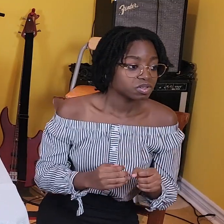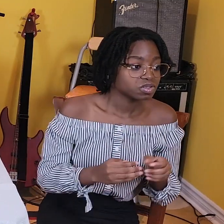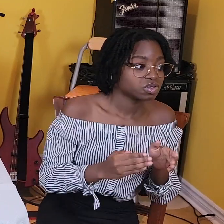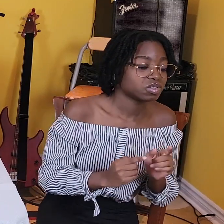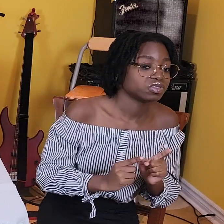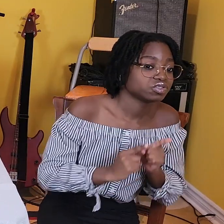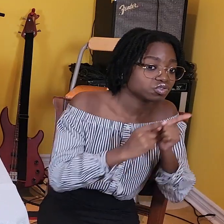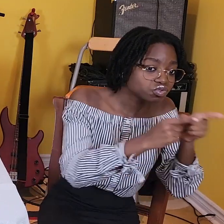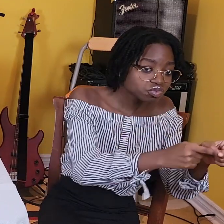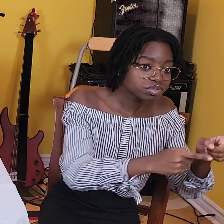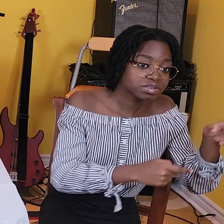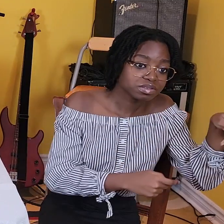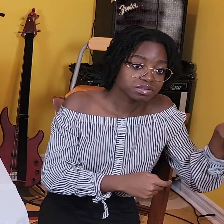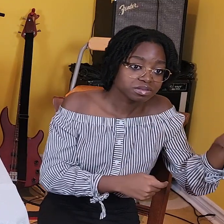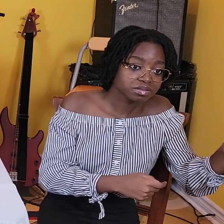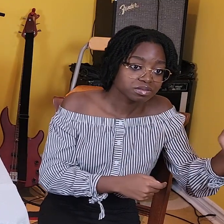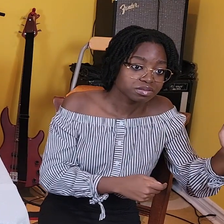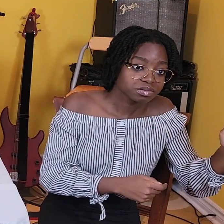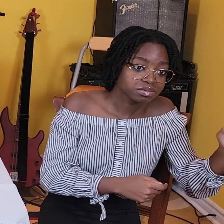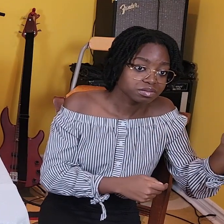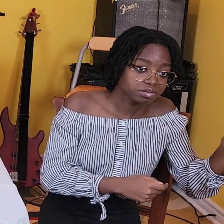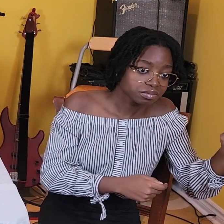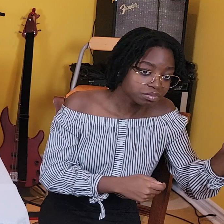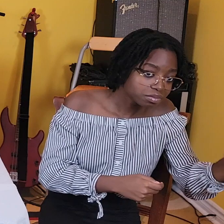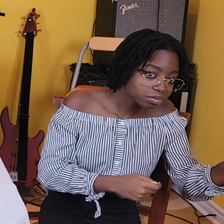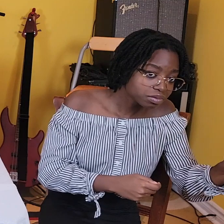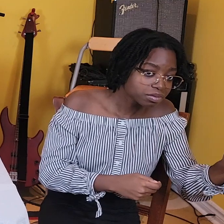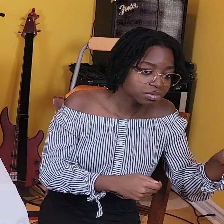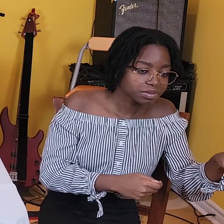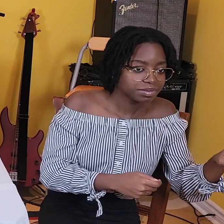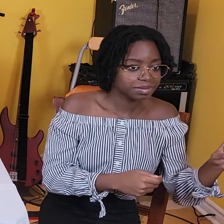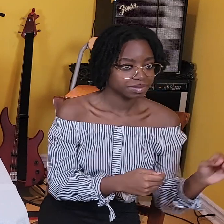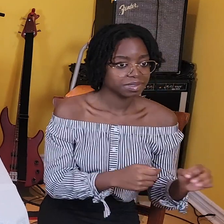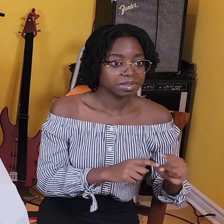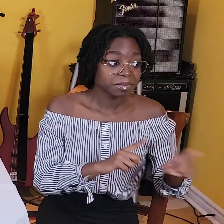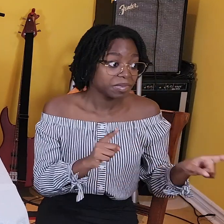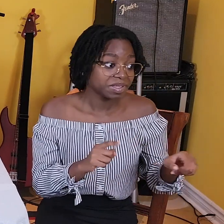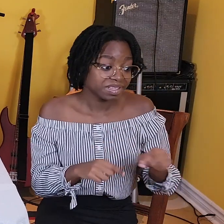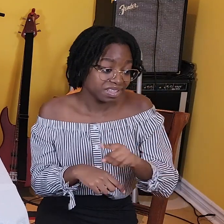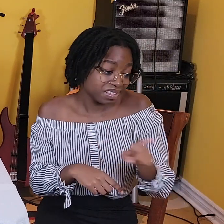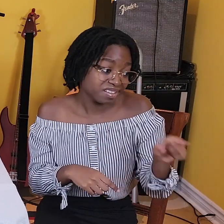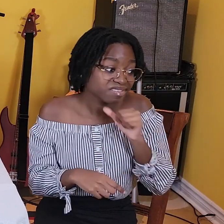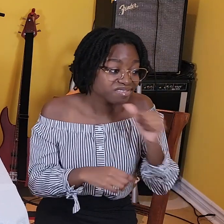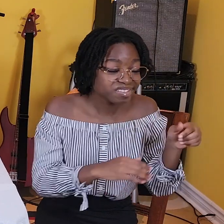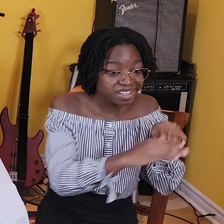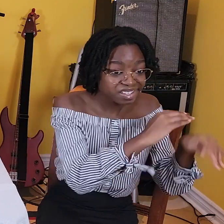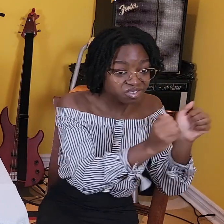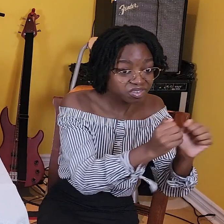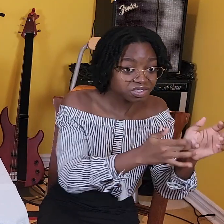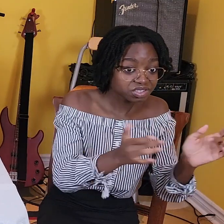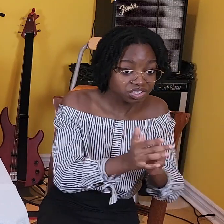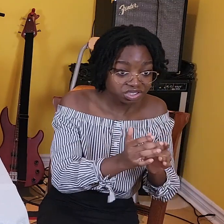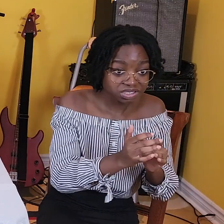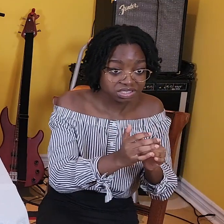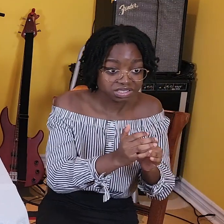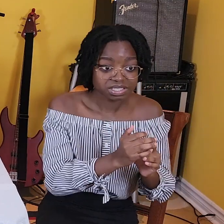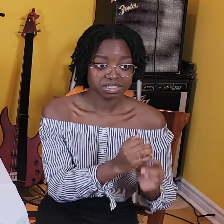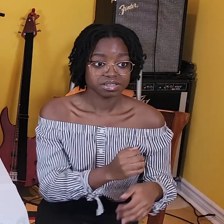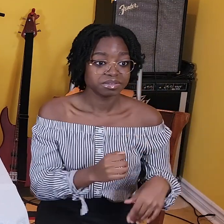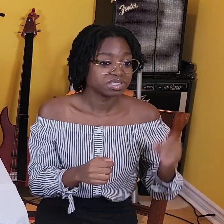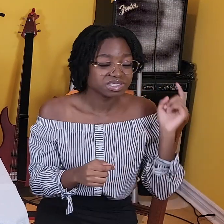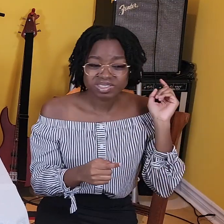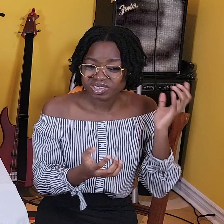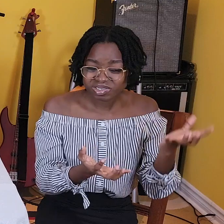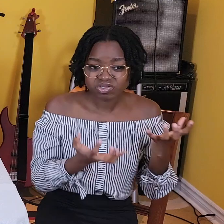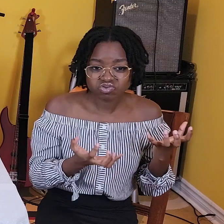themselves did not go into the Praetorium, lest they should be defiled, but that they might eat the Passover.